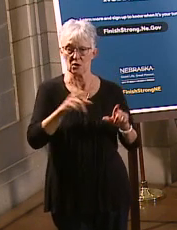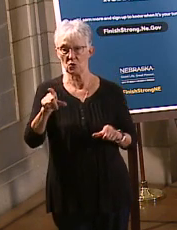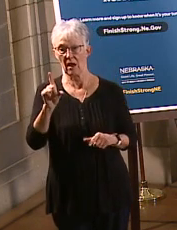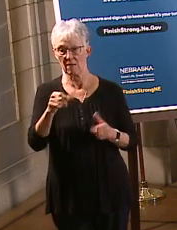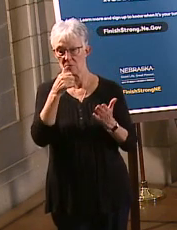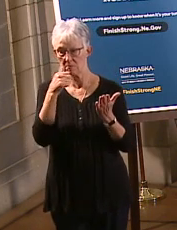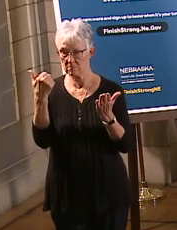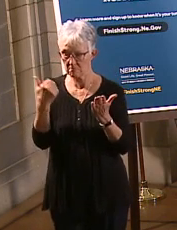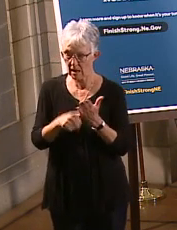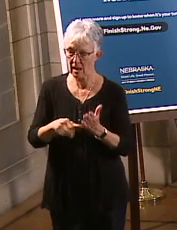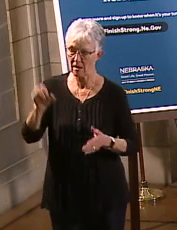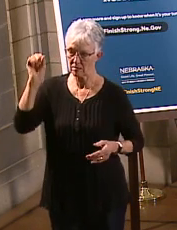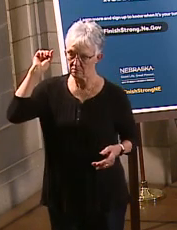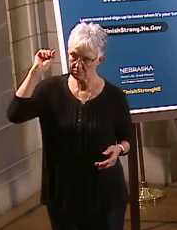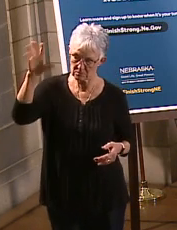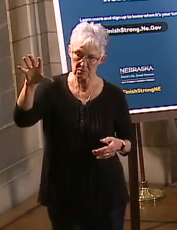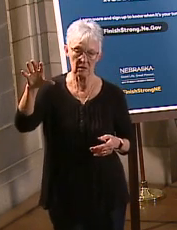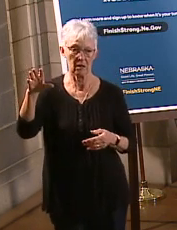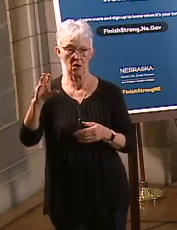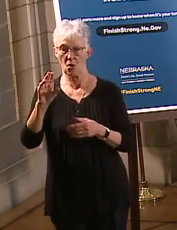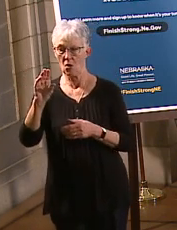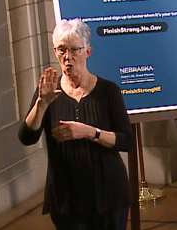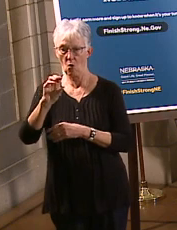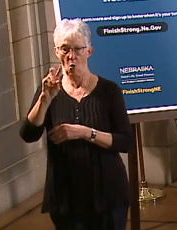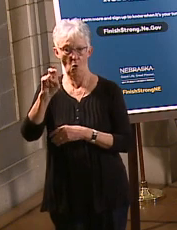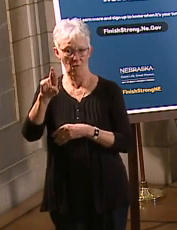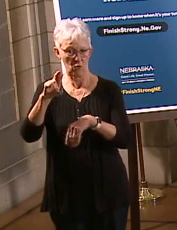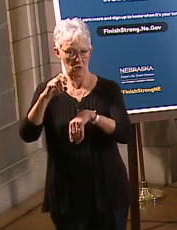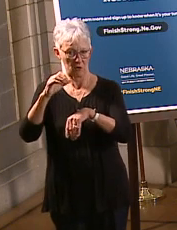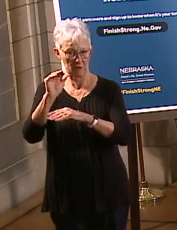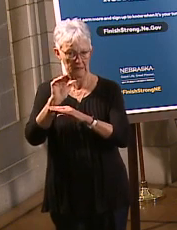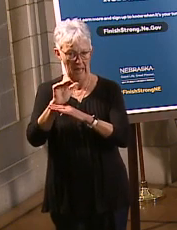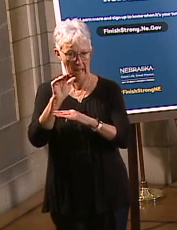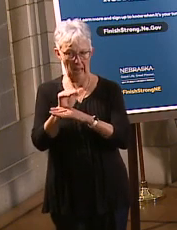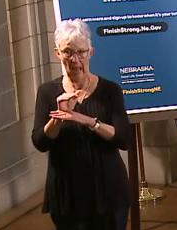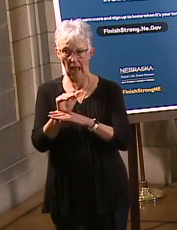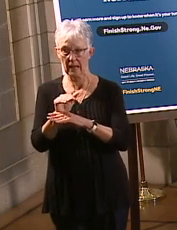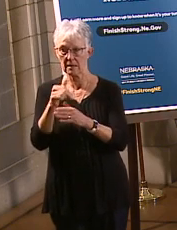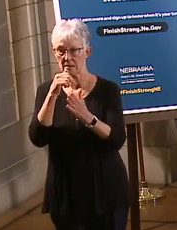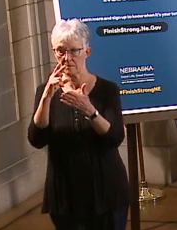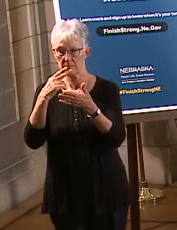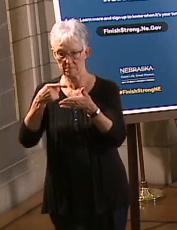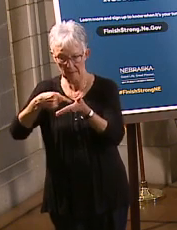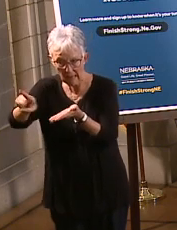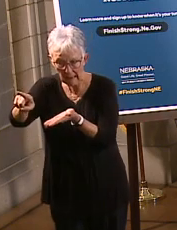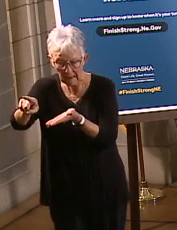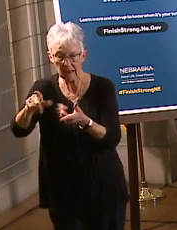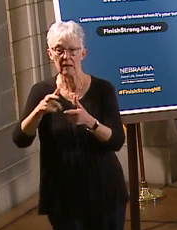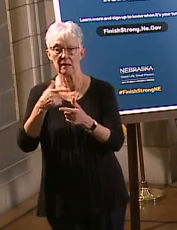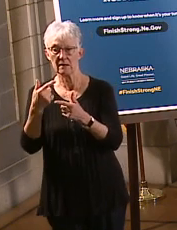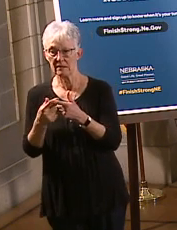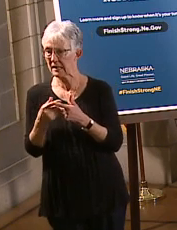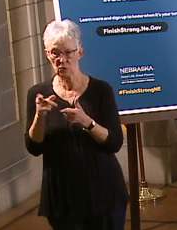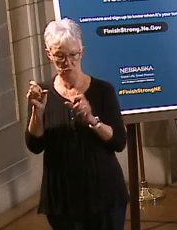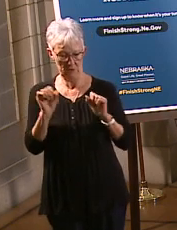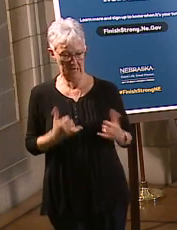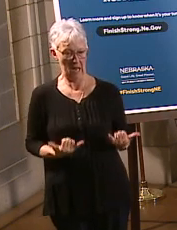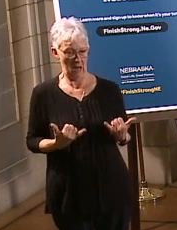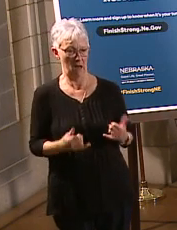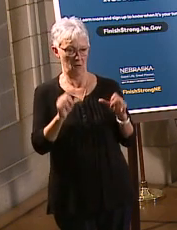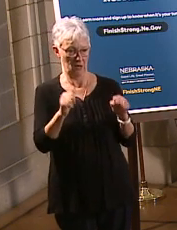with overnight postage rates. With the new service, the document is transmitted and the information is posted to their driving record real